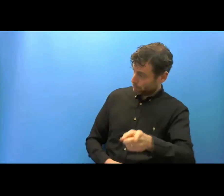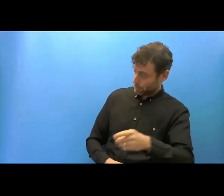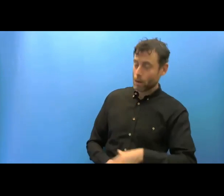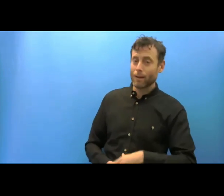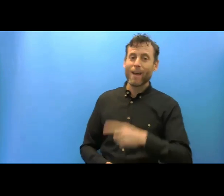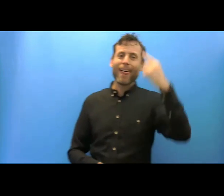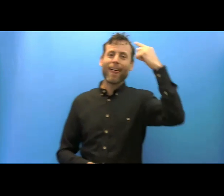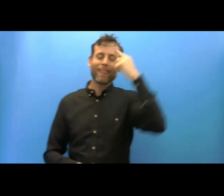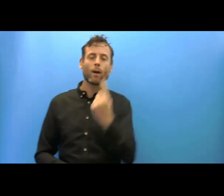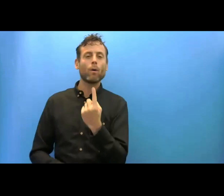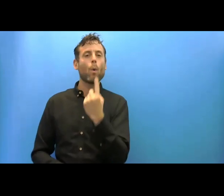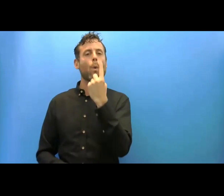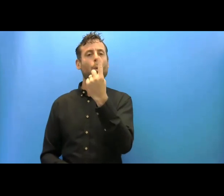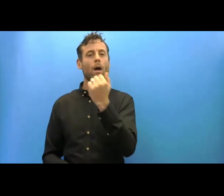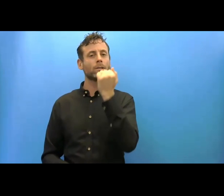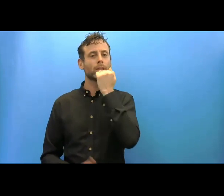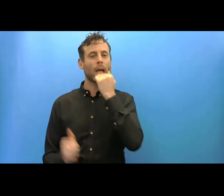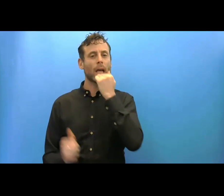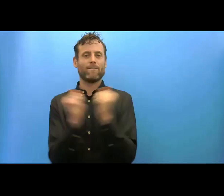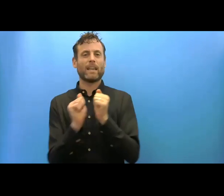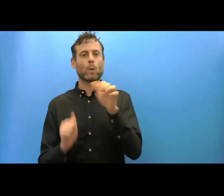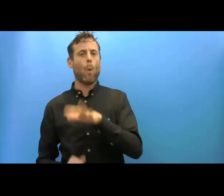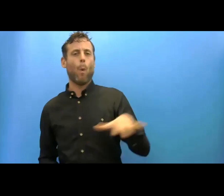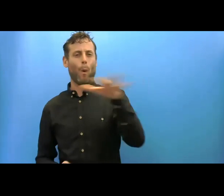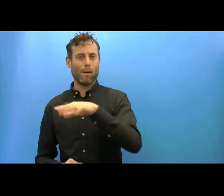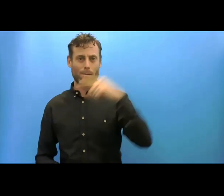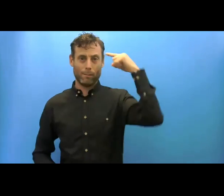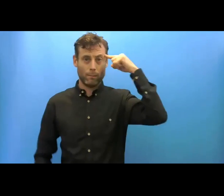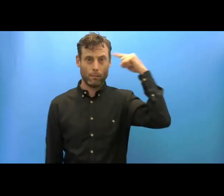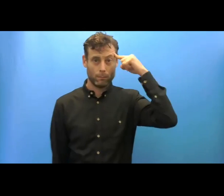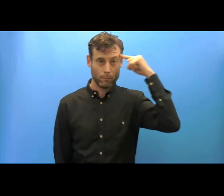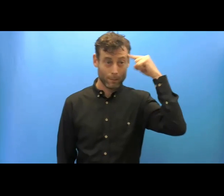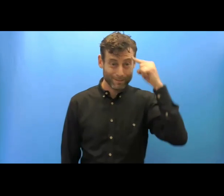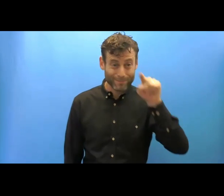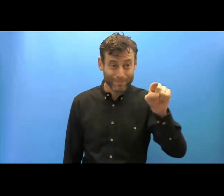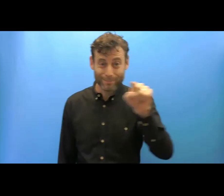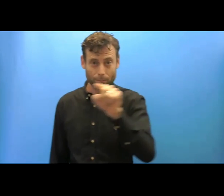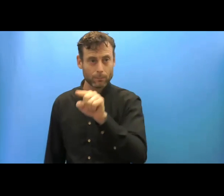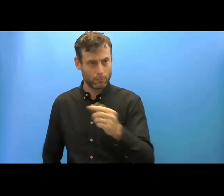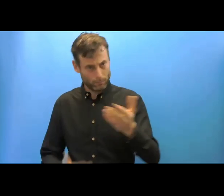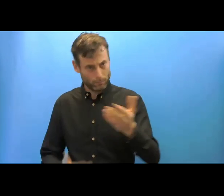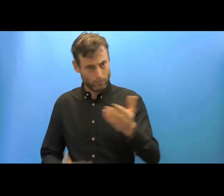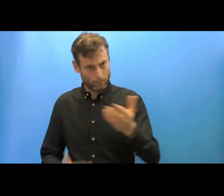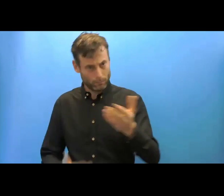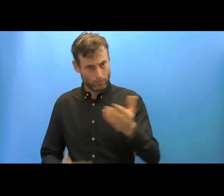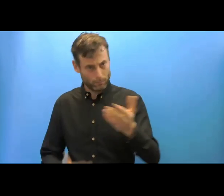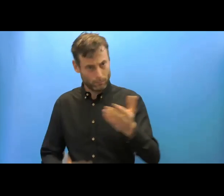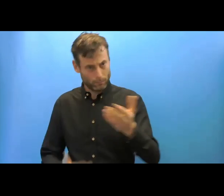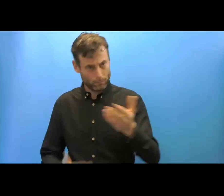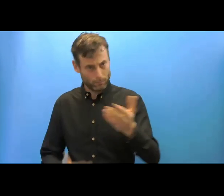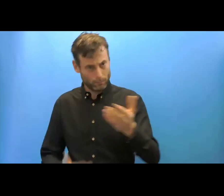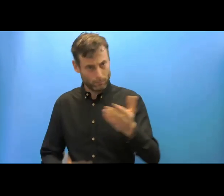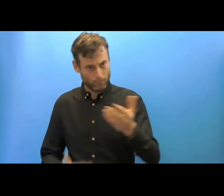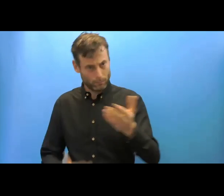one-size-fits-all culture in design and look at structural discrimination that creates. Another slide shows